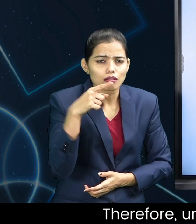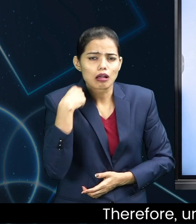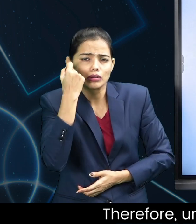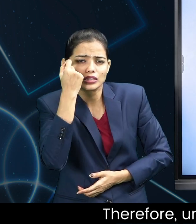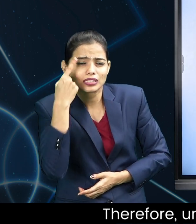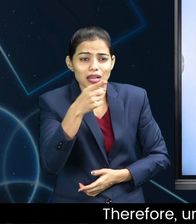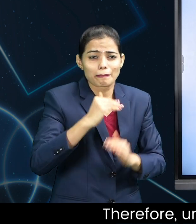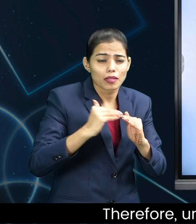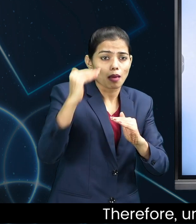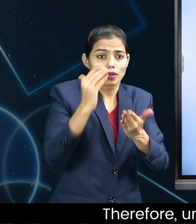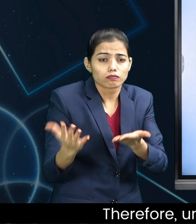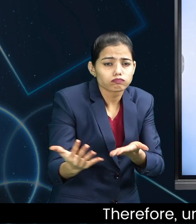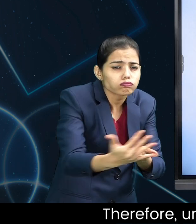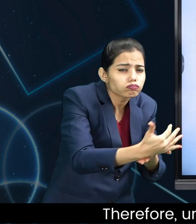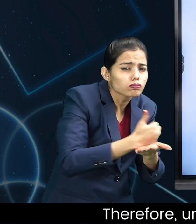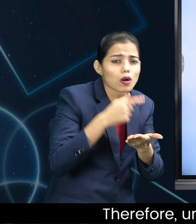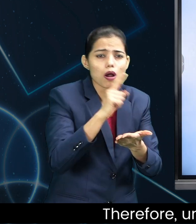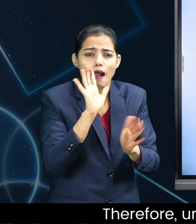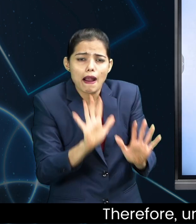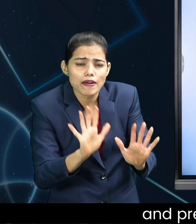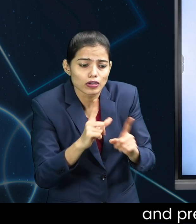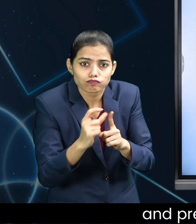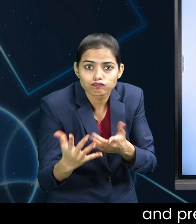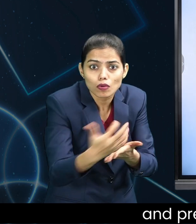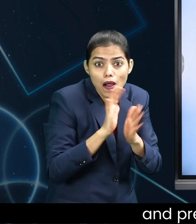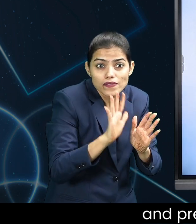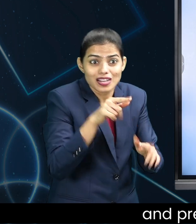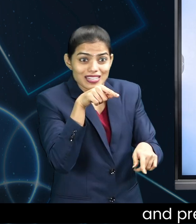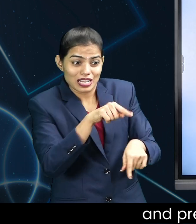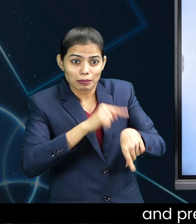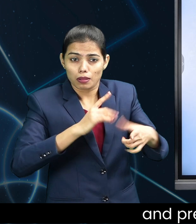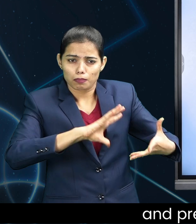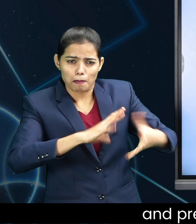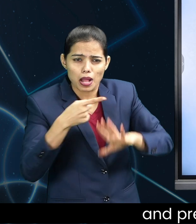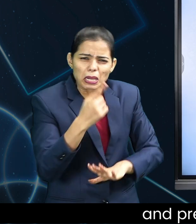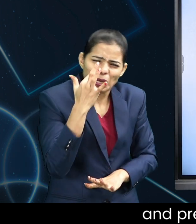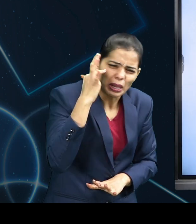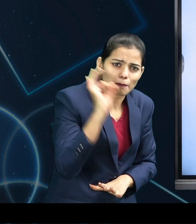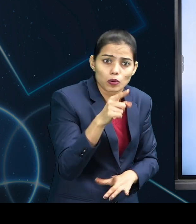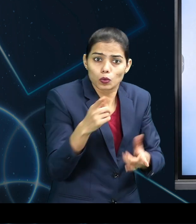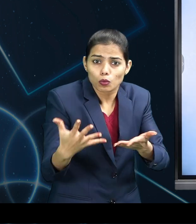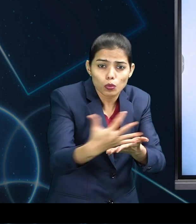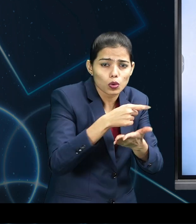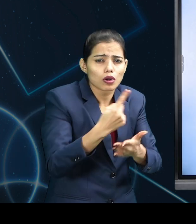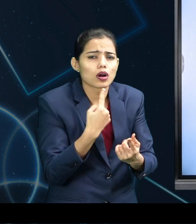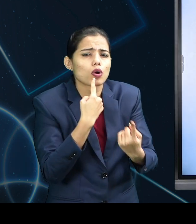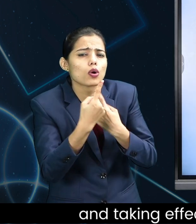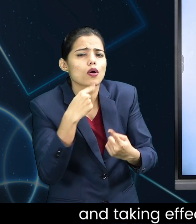Therefore, understanding the principles of collecting and presenting data is crucial for making meaningful conclusion and